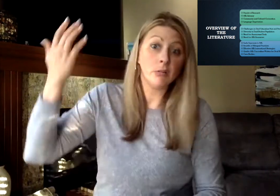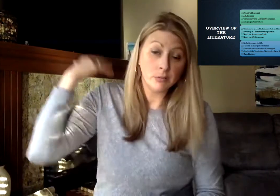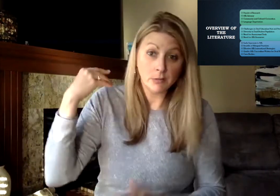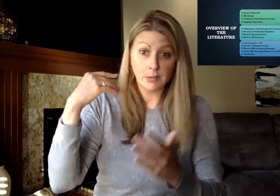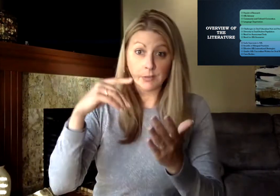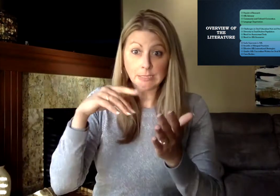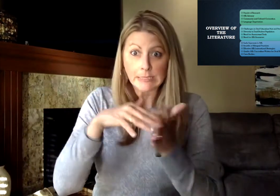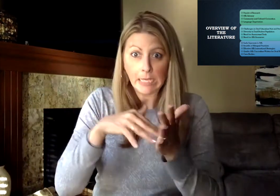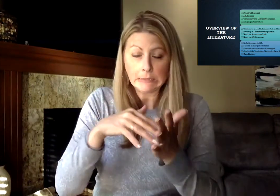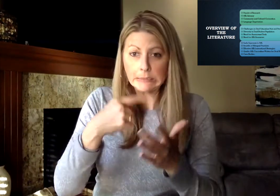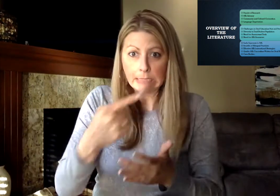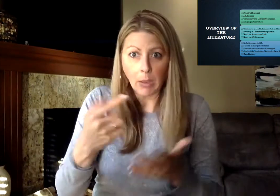literature say?